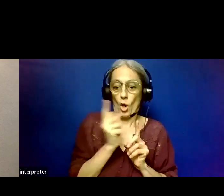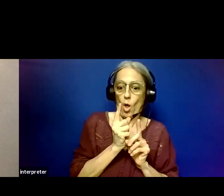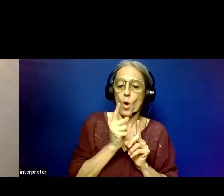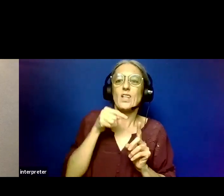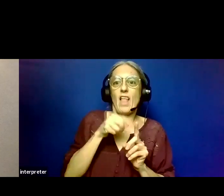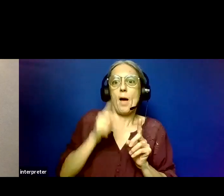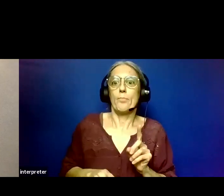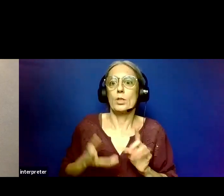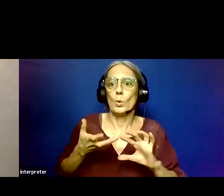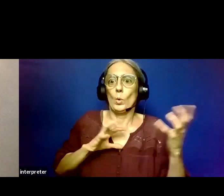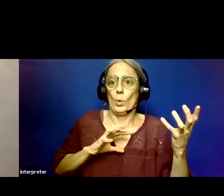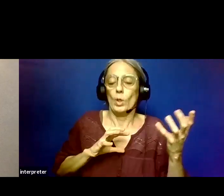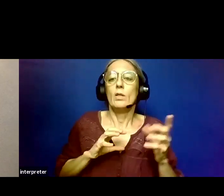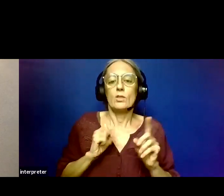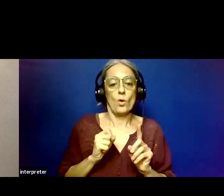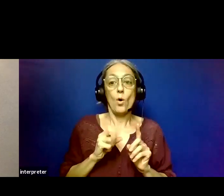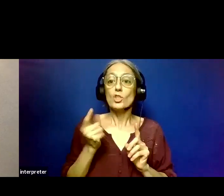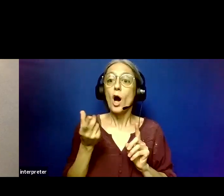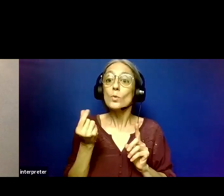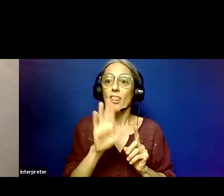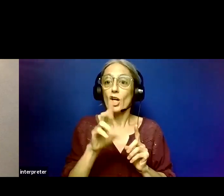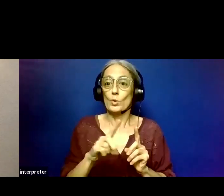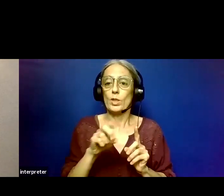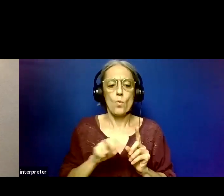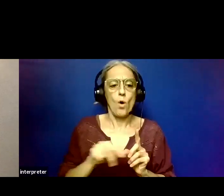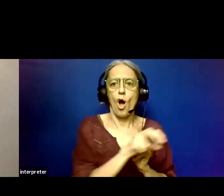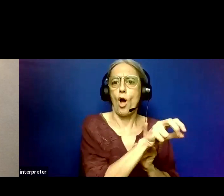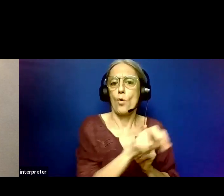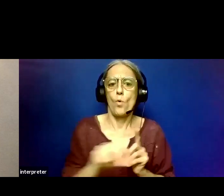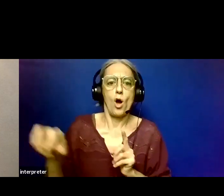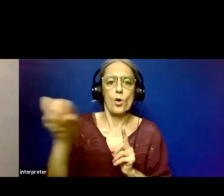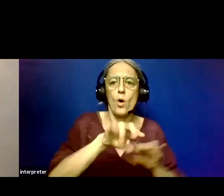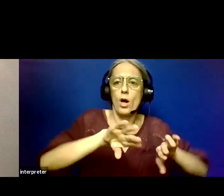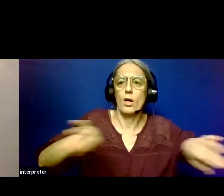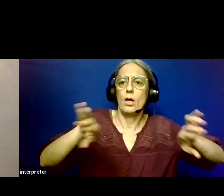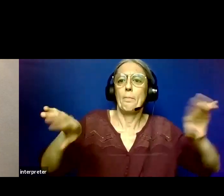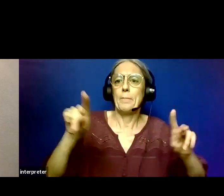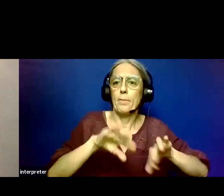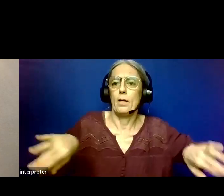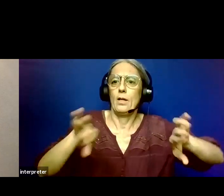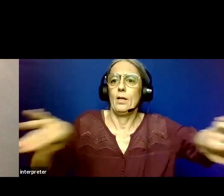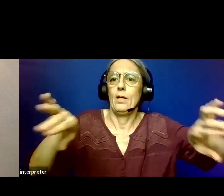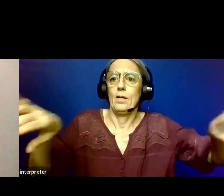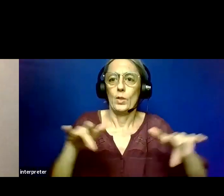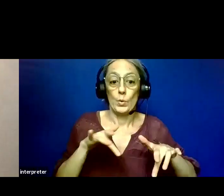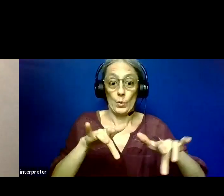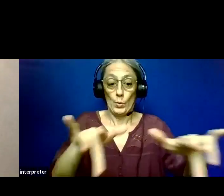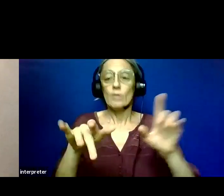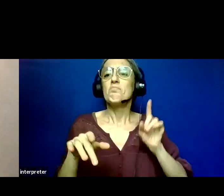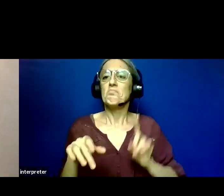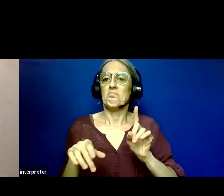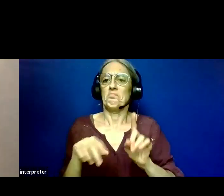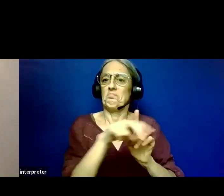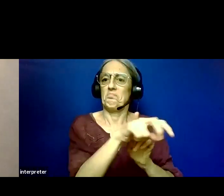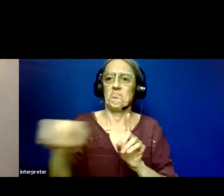was clearing a path for him, and he had to go ahead of the person. And that's perfectly fine. But some